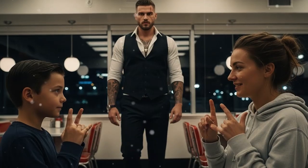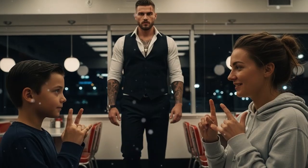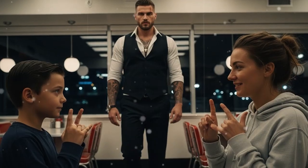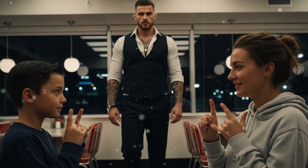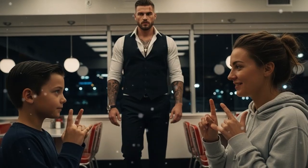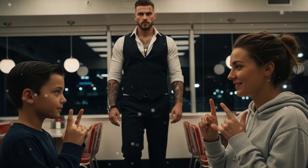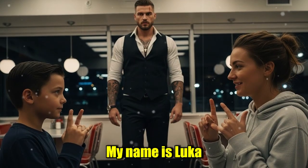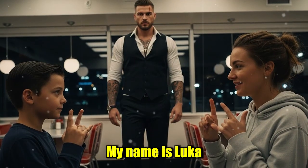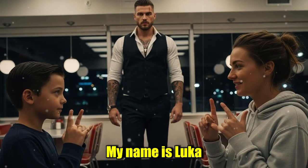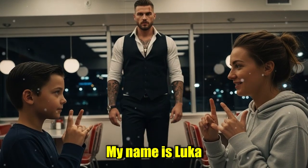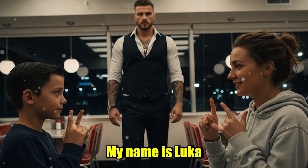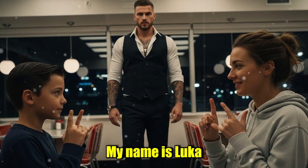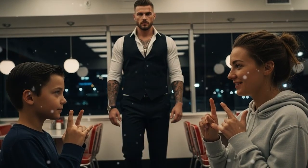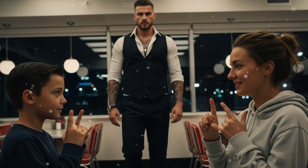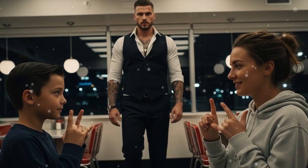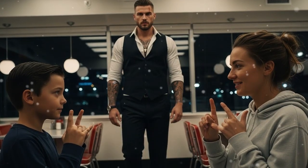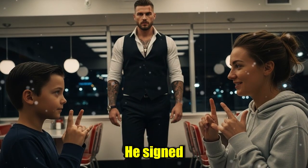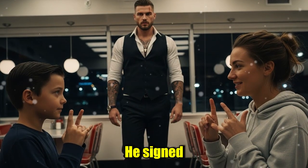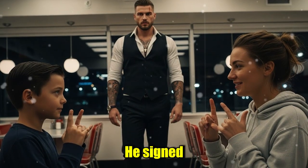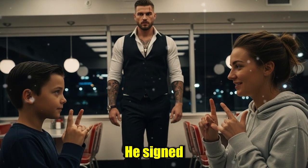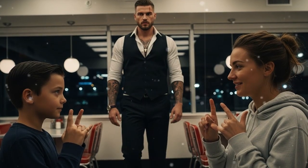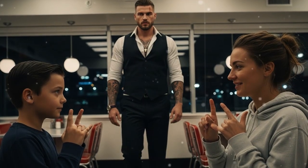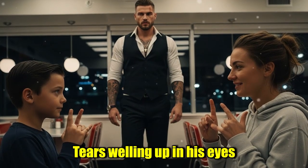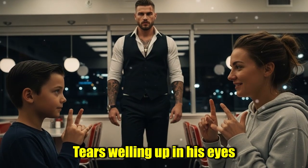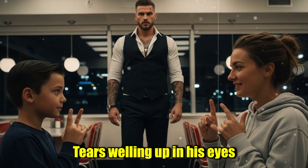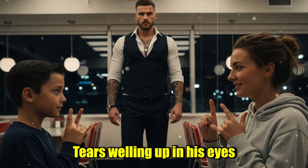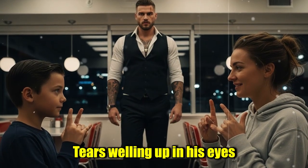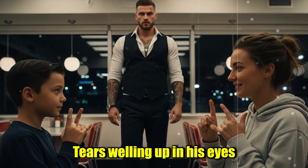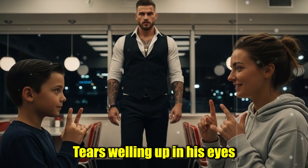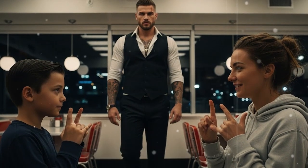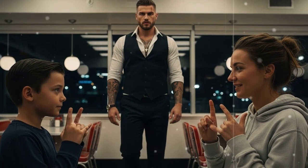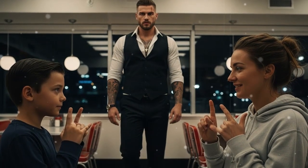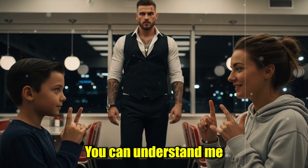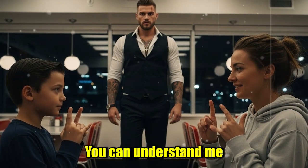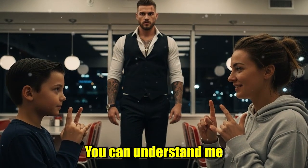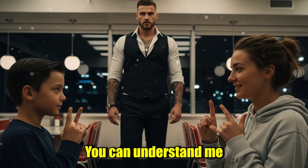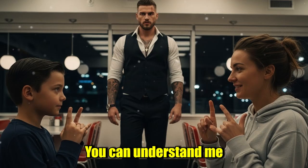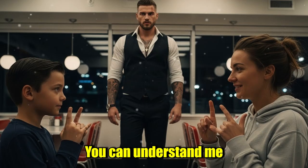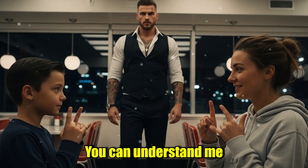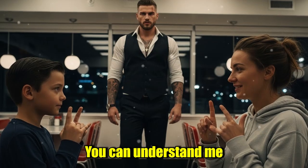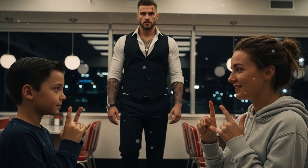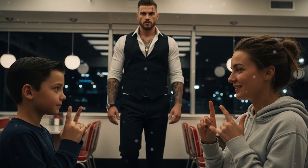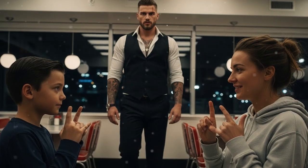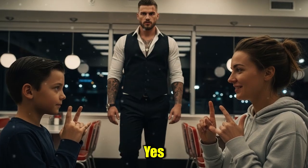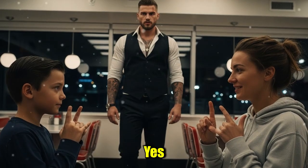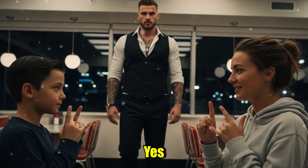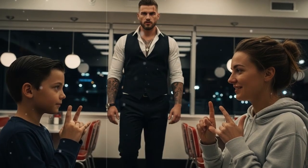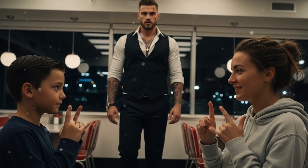down. "My name is Luca," he signed, tears welling up in his eyes. "You can understand me?" "Yes,